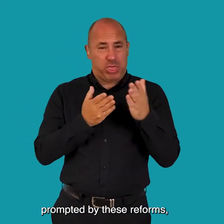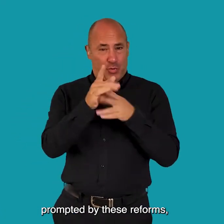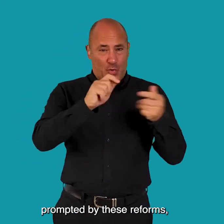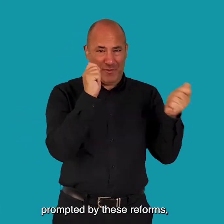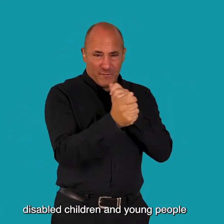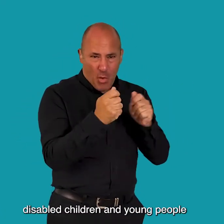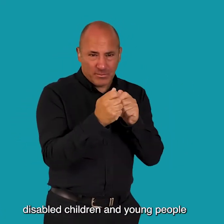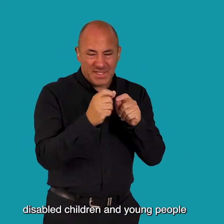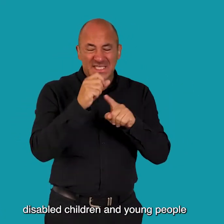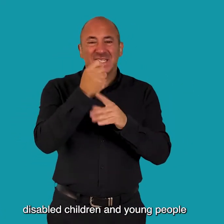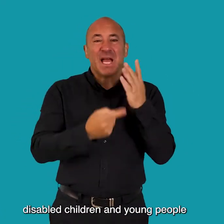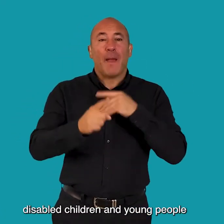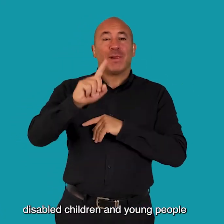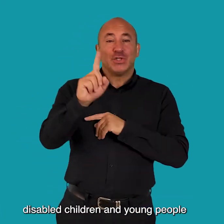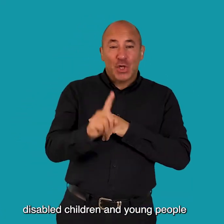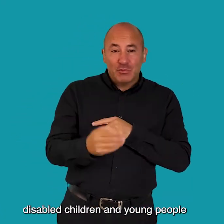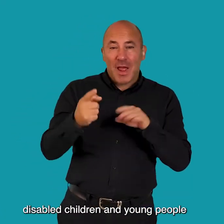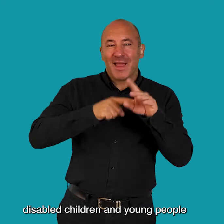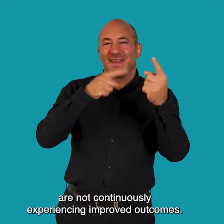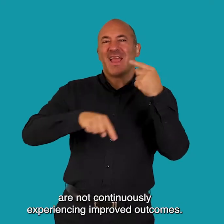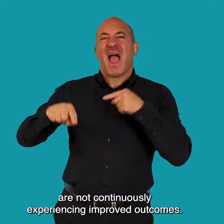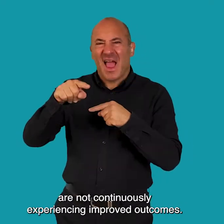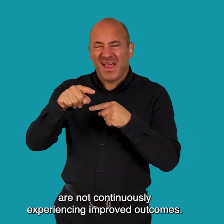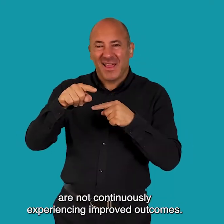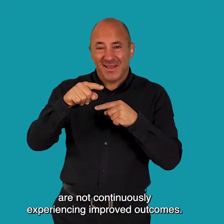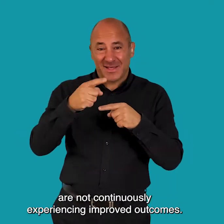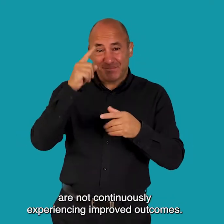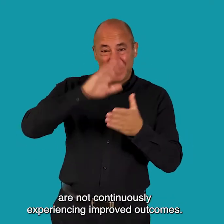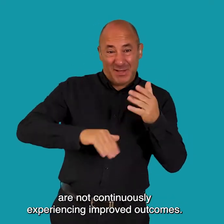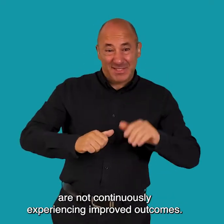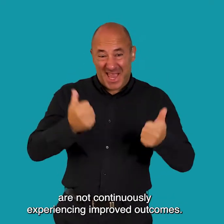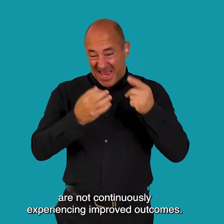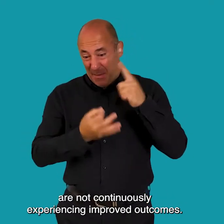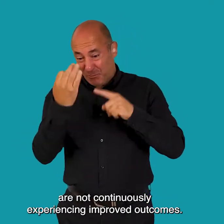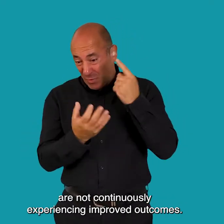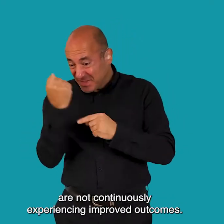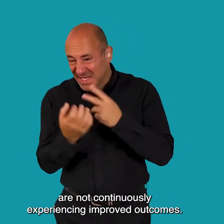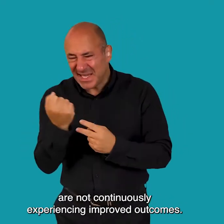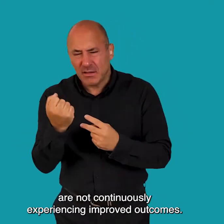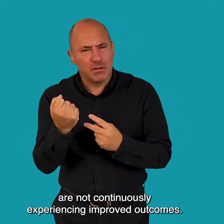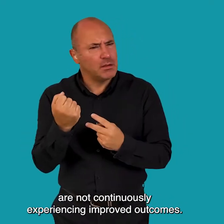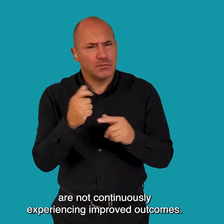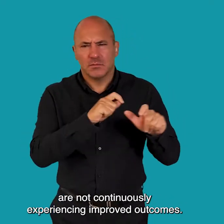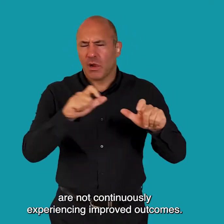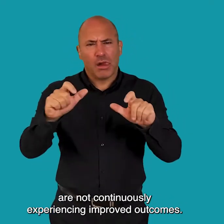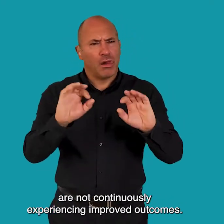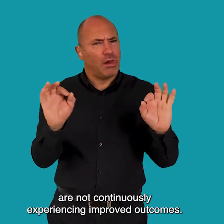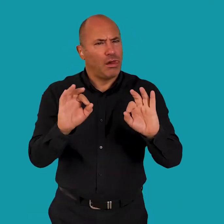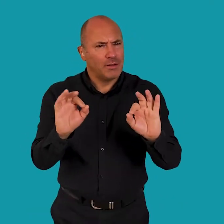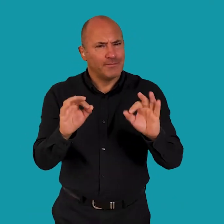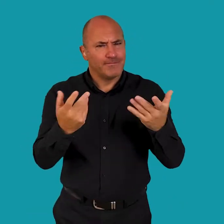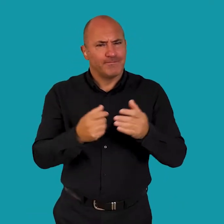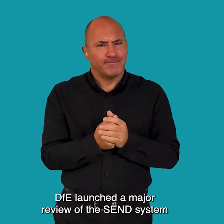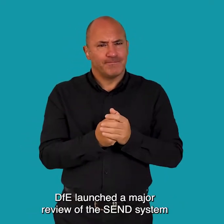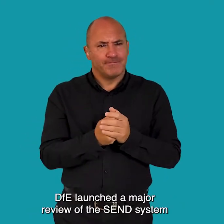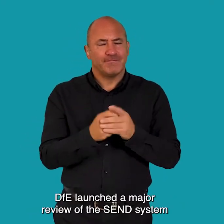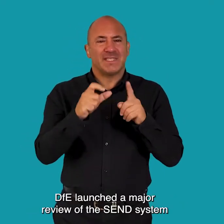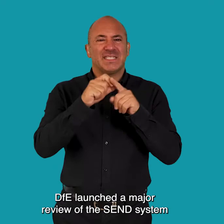reforms, disabled children and young people are not continuously experiencing improved outcomes. DFE